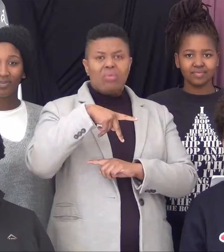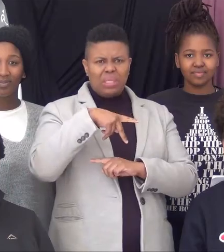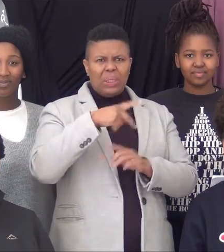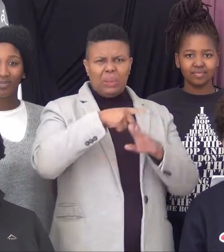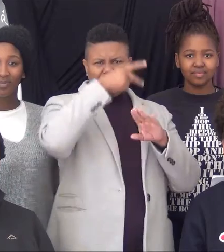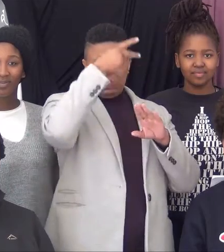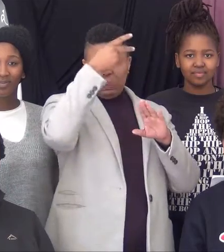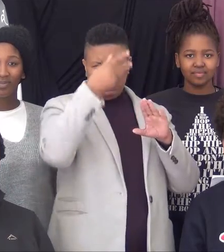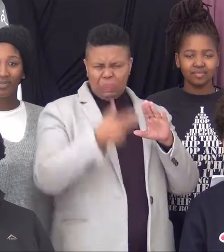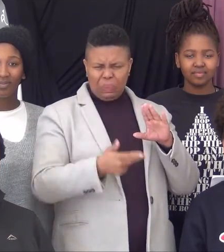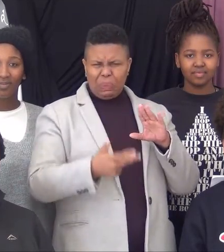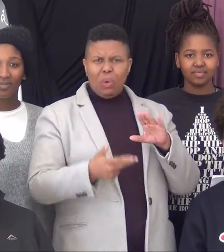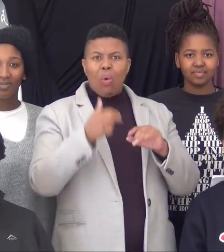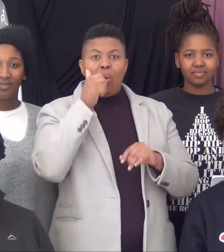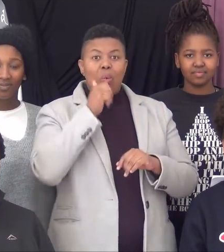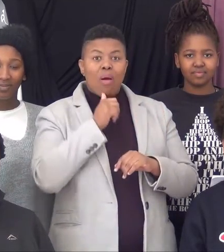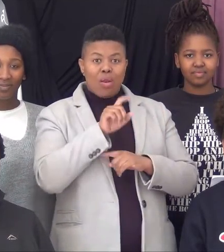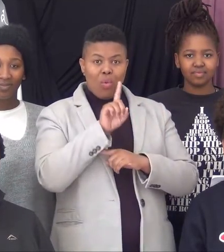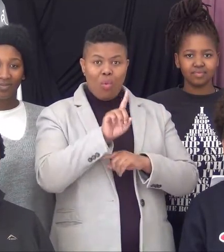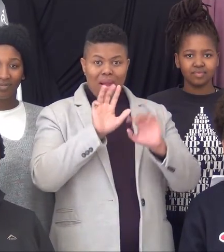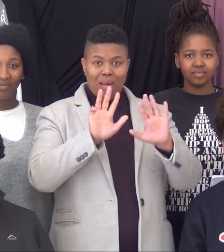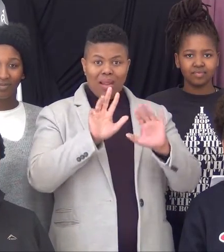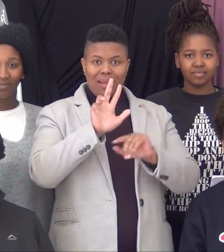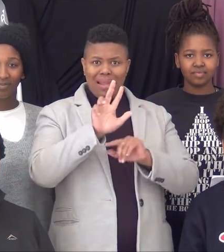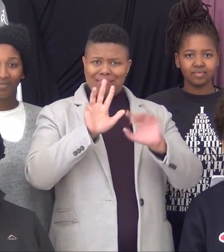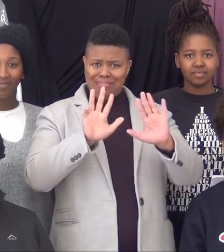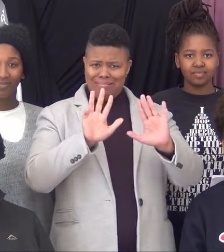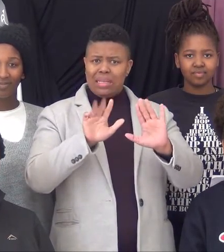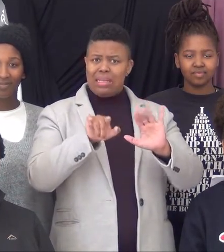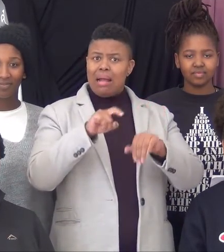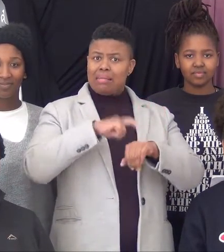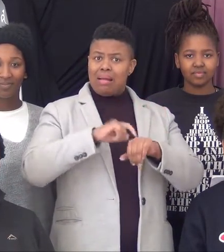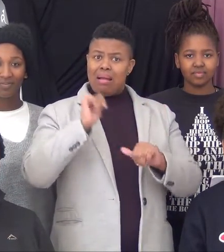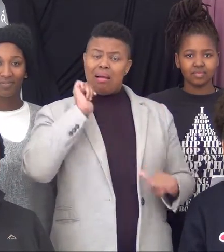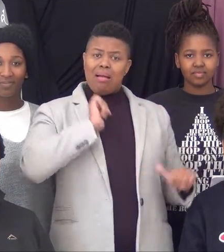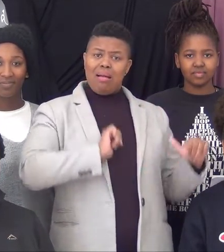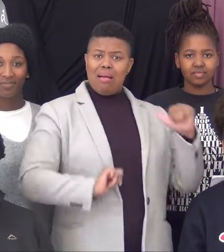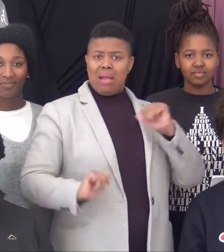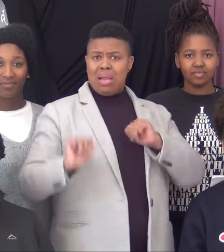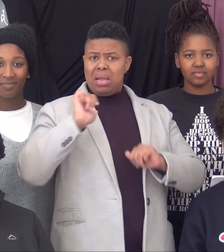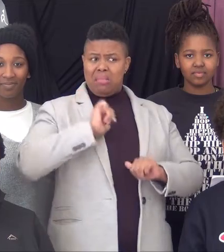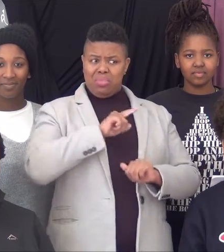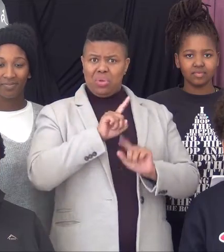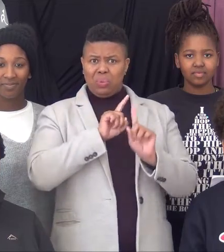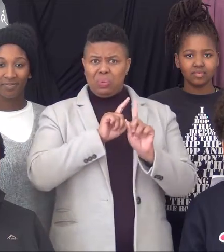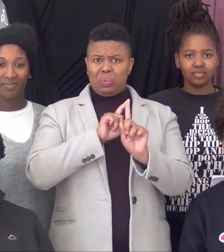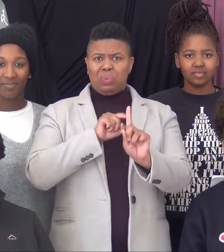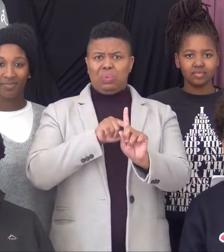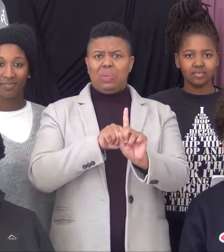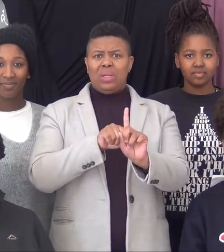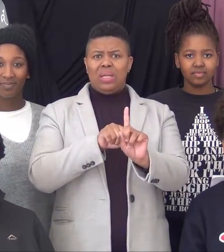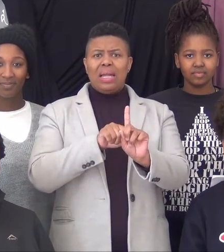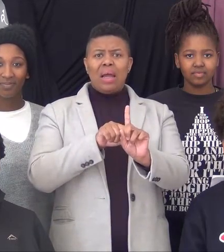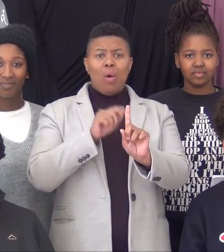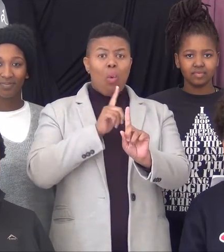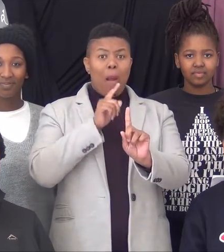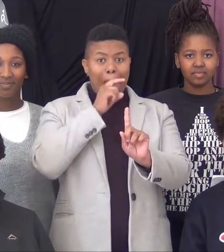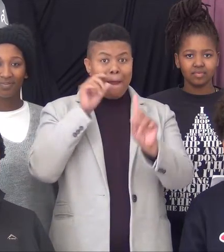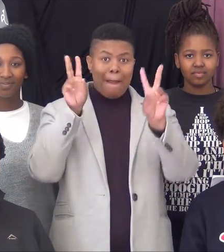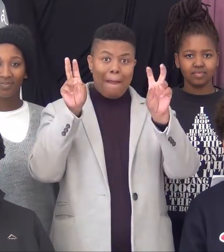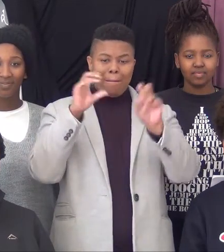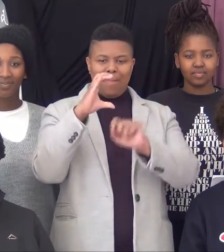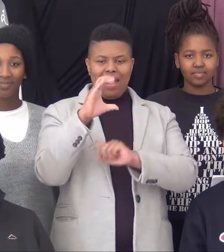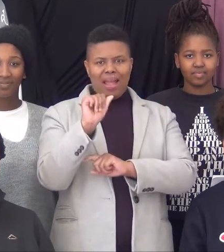Pretoria in 1989 during her performance of the character Guinevere in the musical